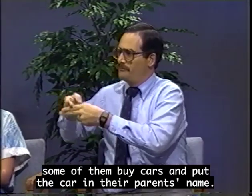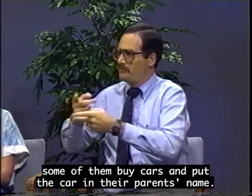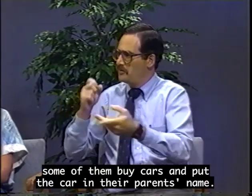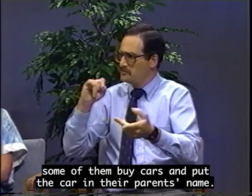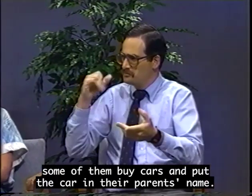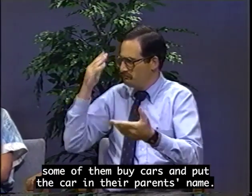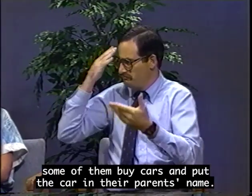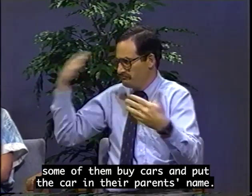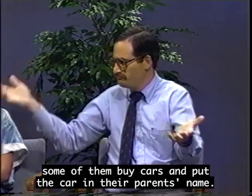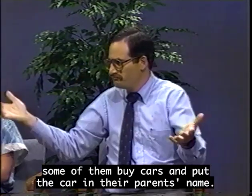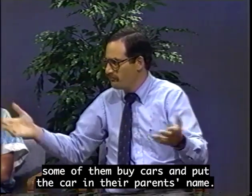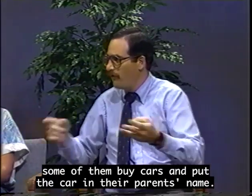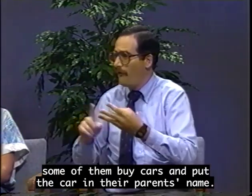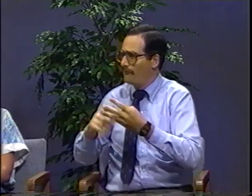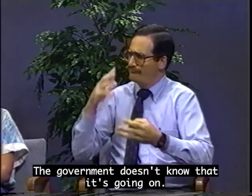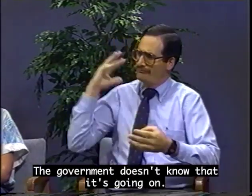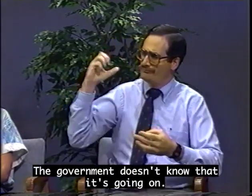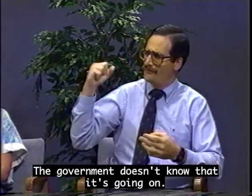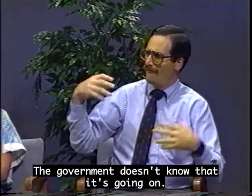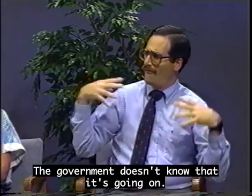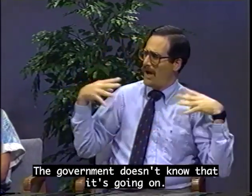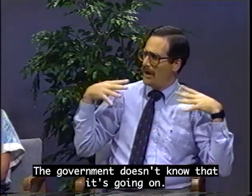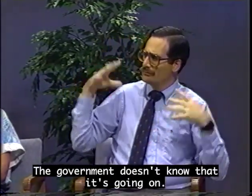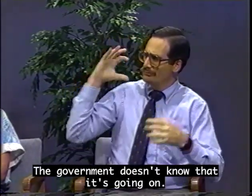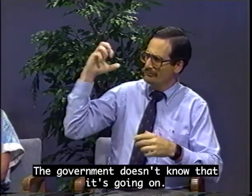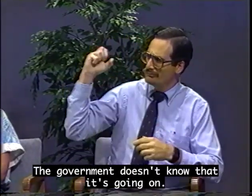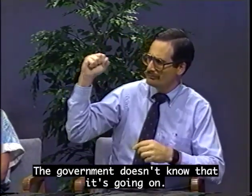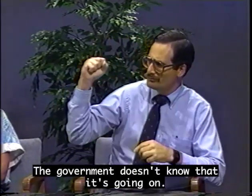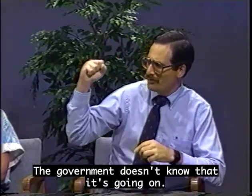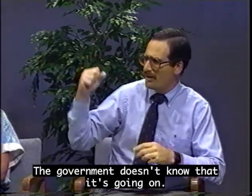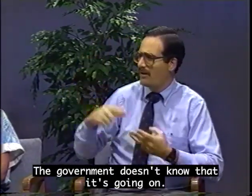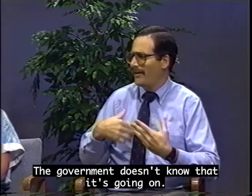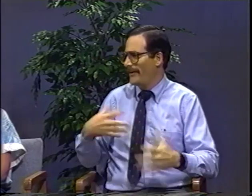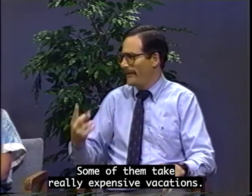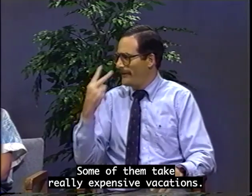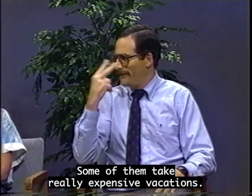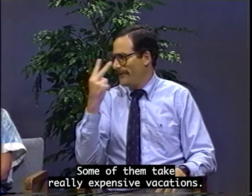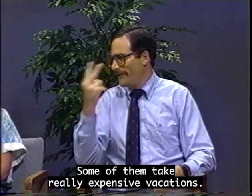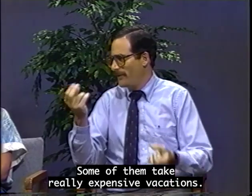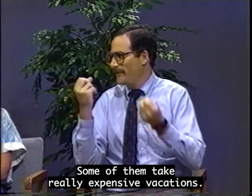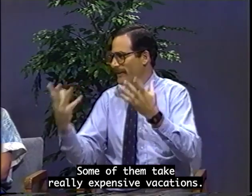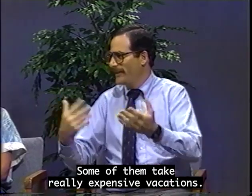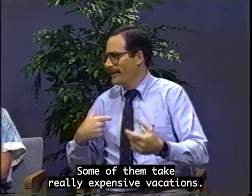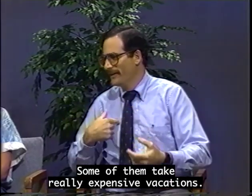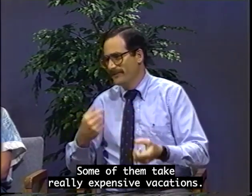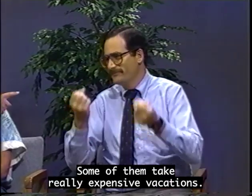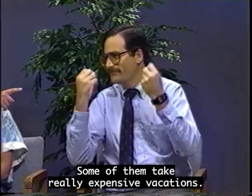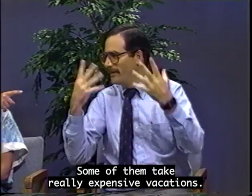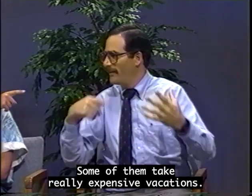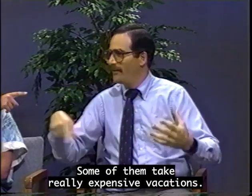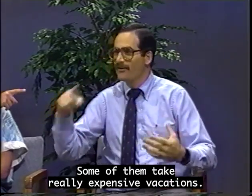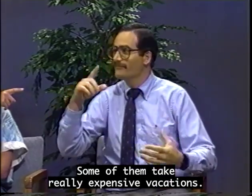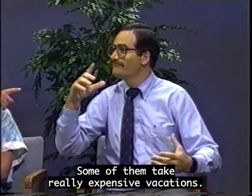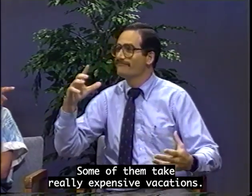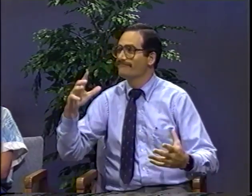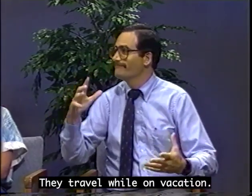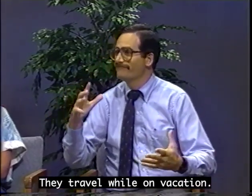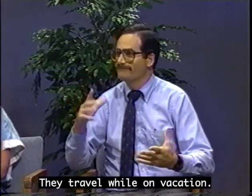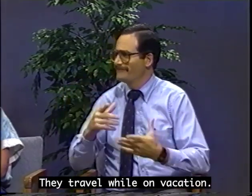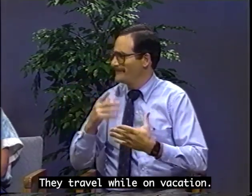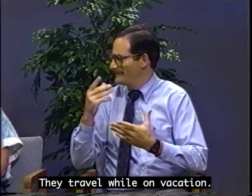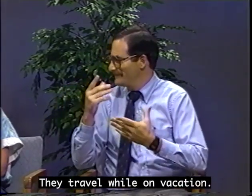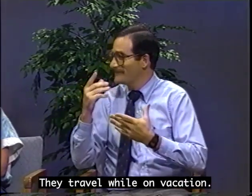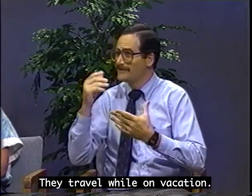put the car in their parents' name. The government doesn't know that's going on. Some of them take really expensive vacations.